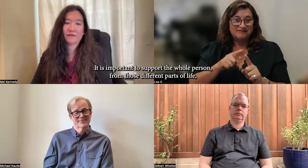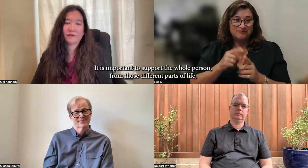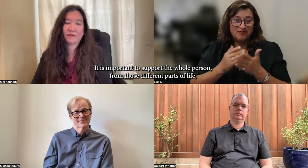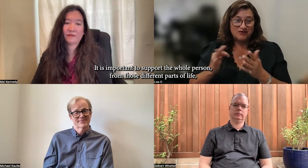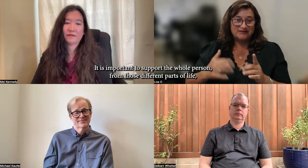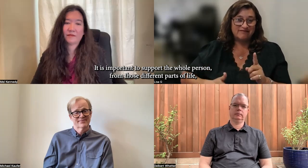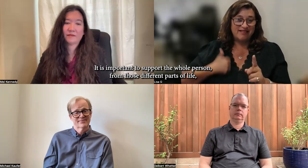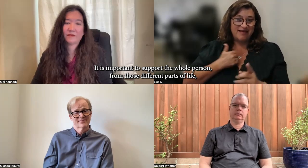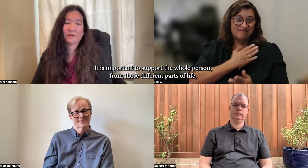life.